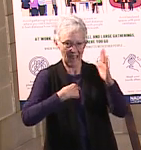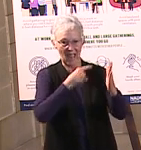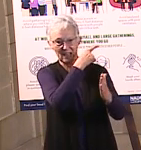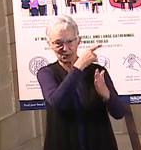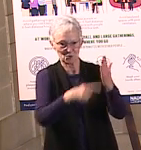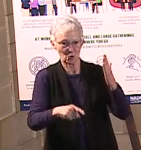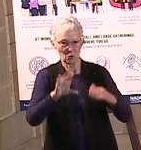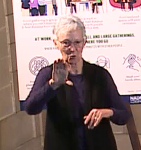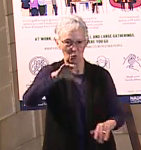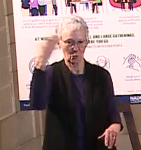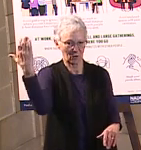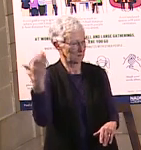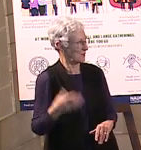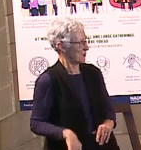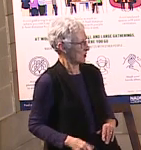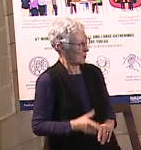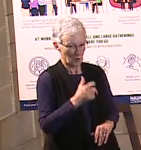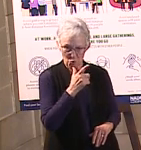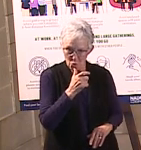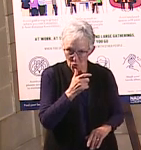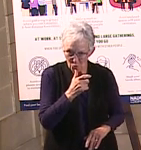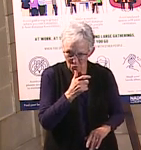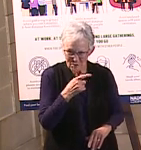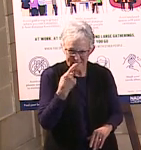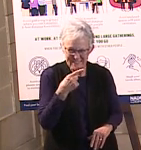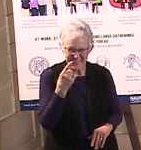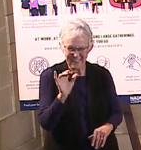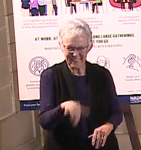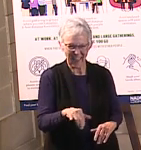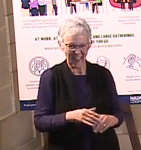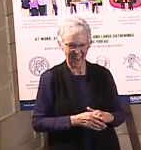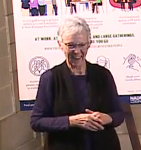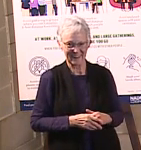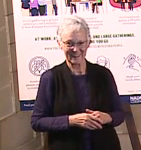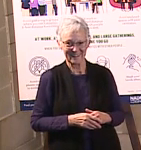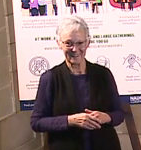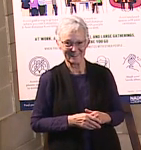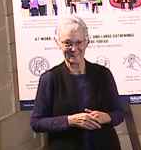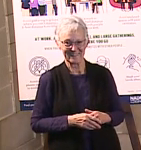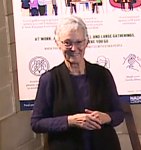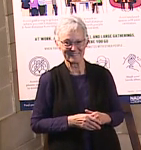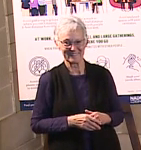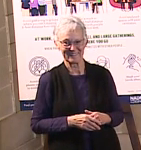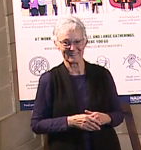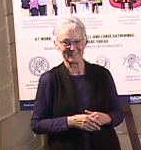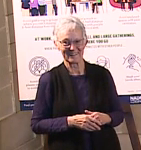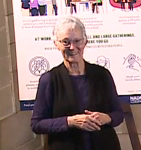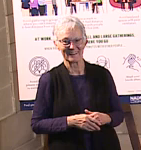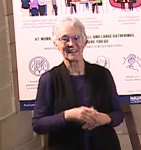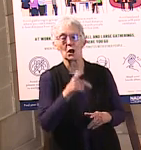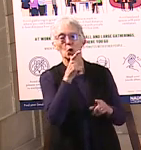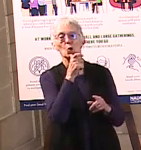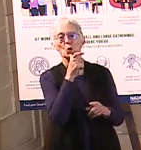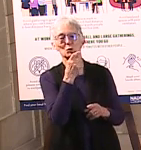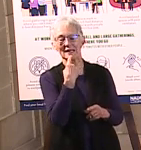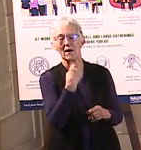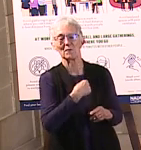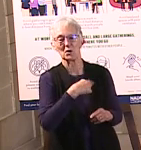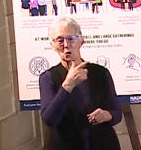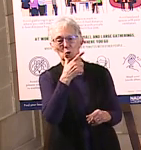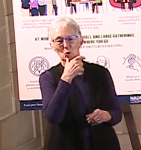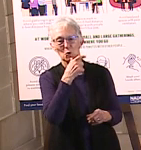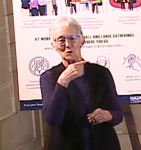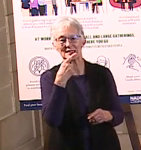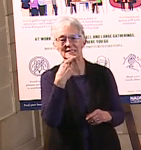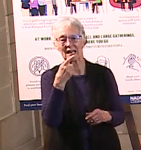person saying we should cancel Christmas? Really? Some people are saying we're canceling Christmas? Who? Who's saying that? We shouldn't, Who is it? Come on, Andrew, seriously. Who is saying